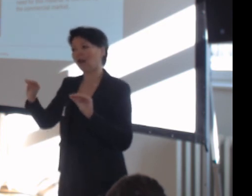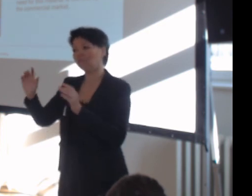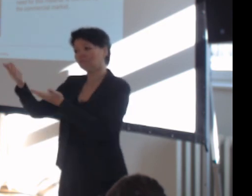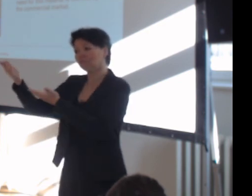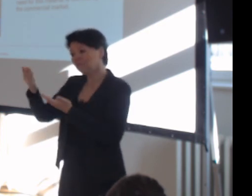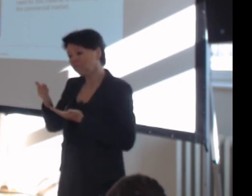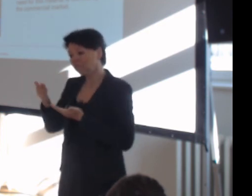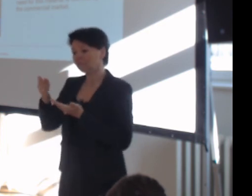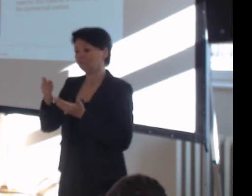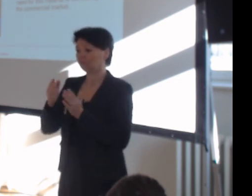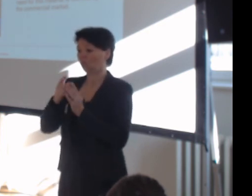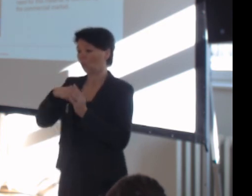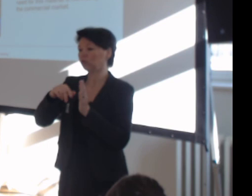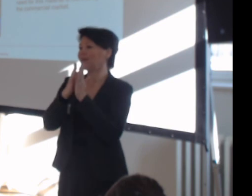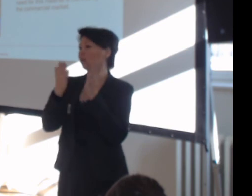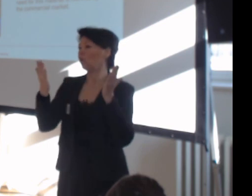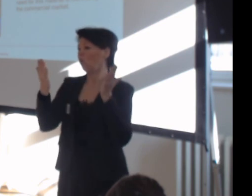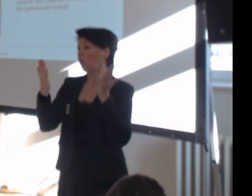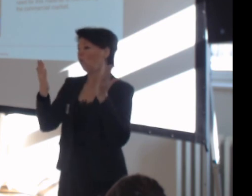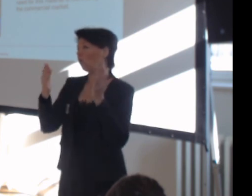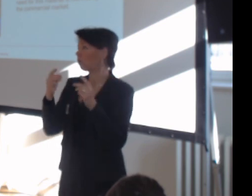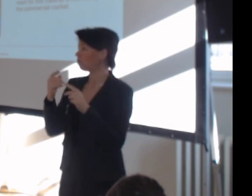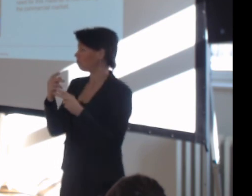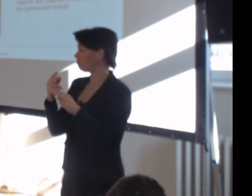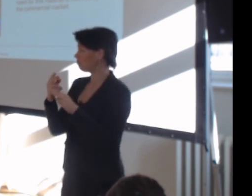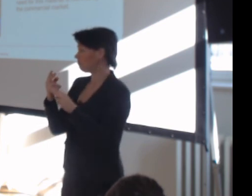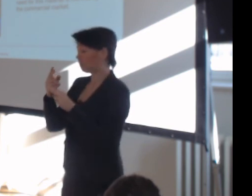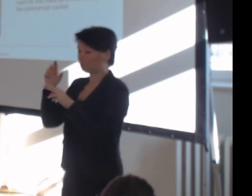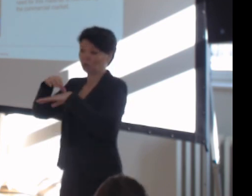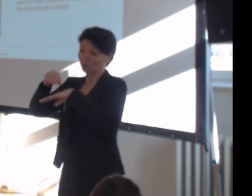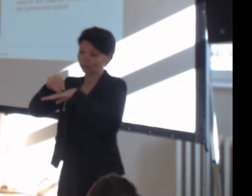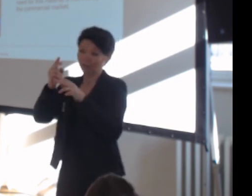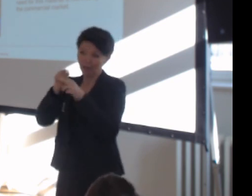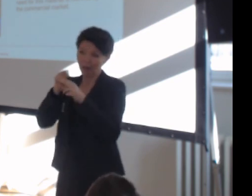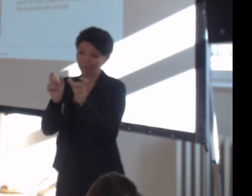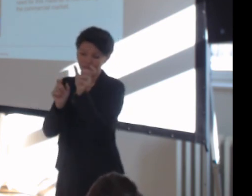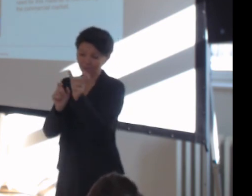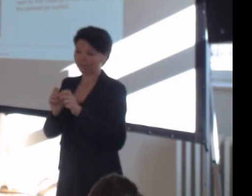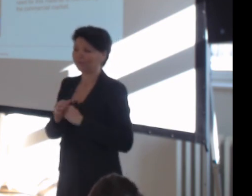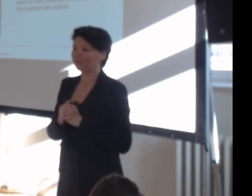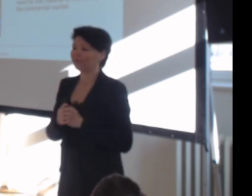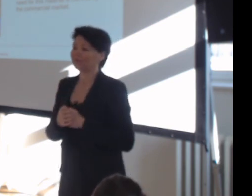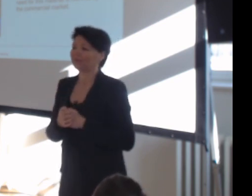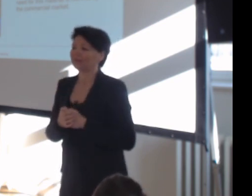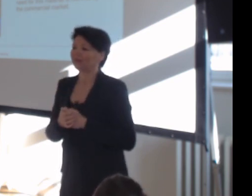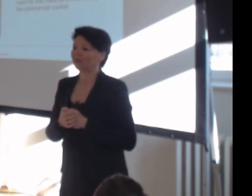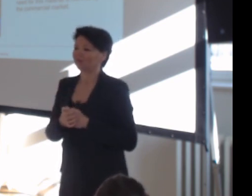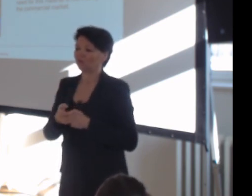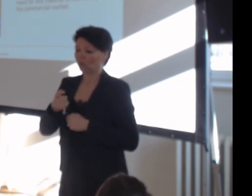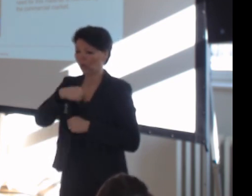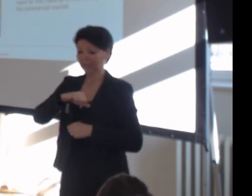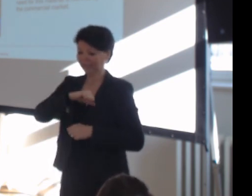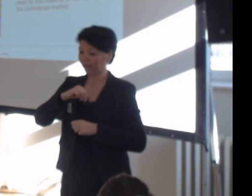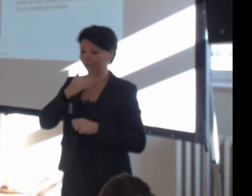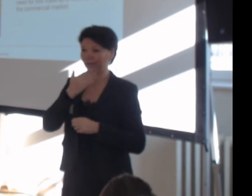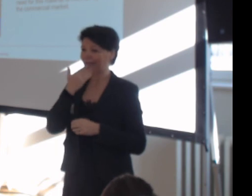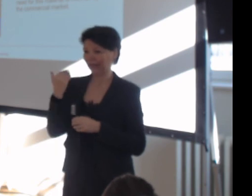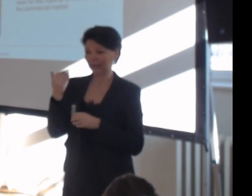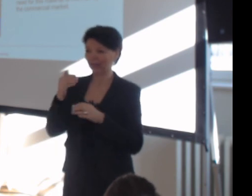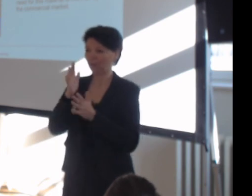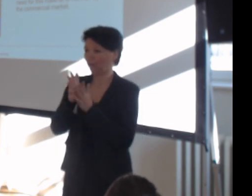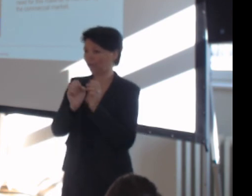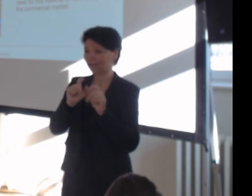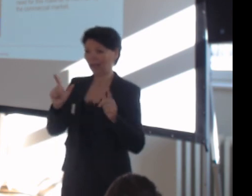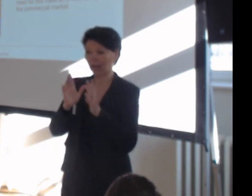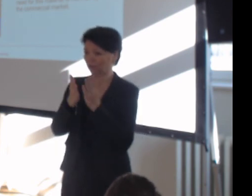digital catalogue called Legimos. So MTN, we don't produce any sign language literature ourselves at